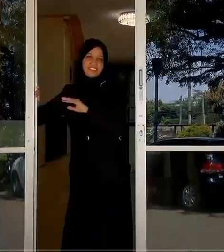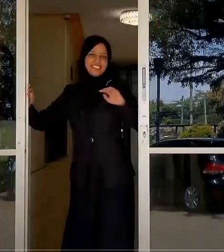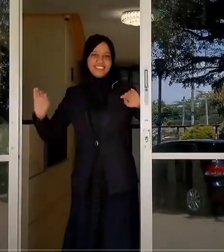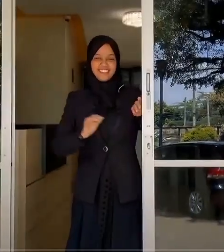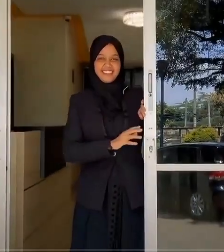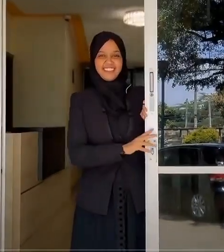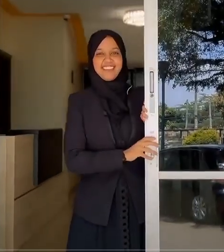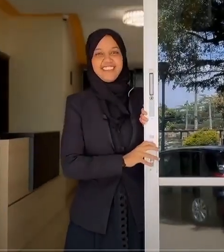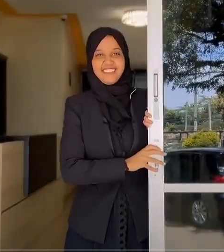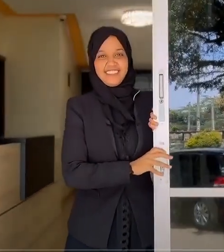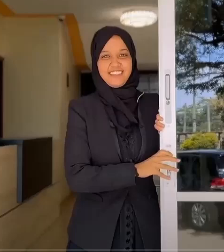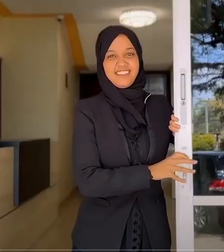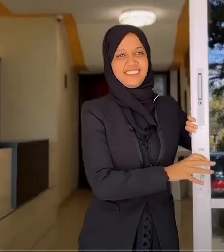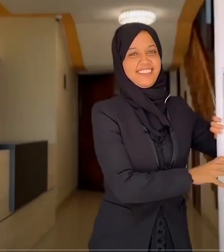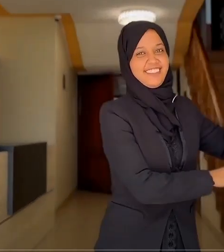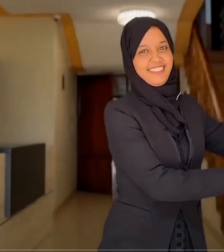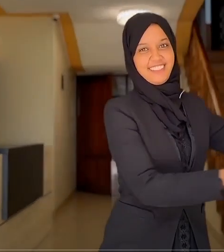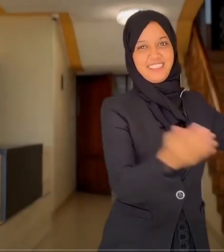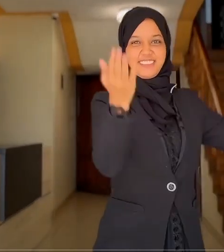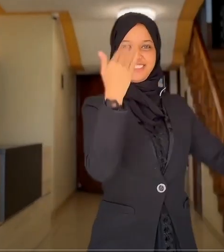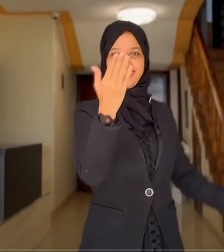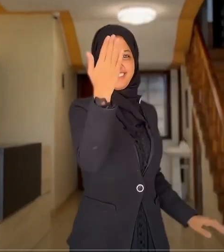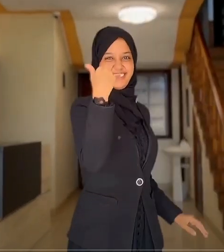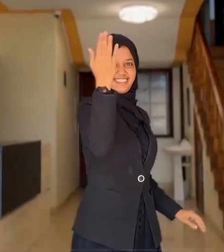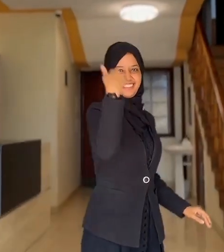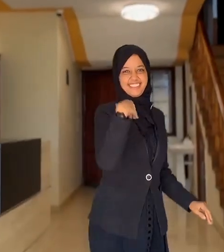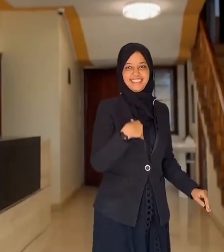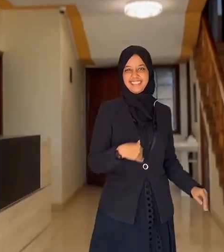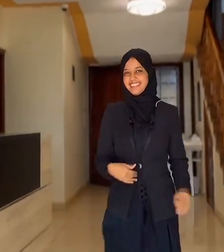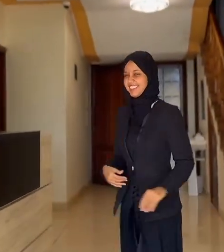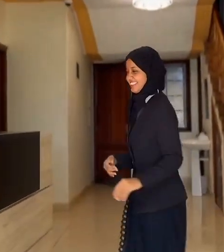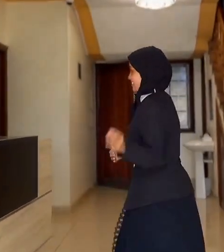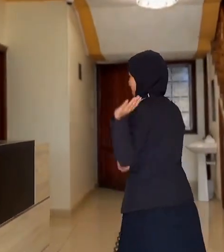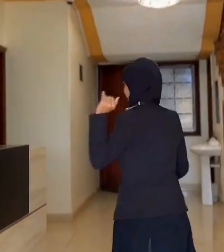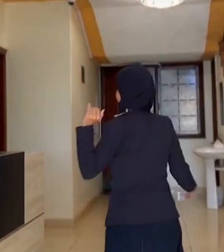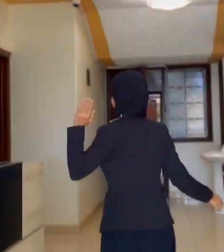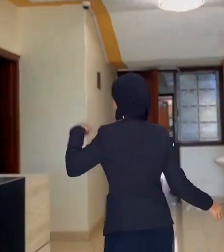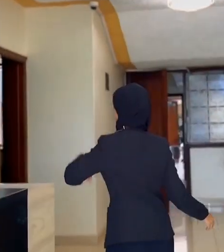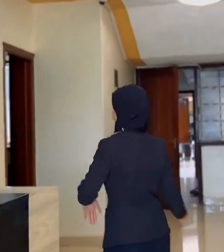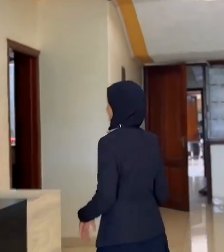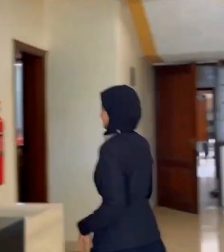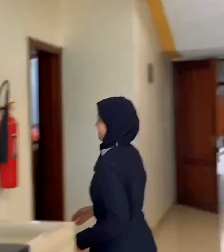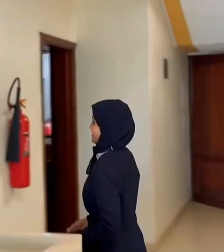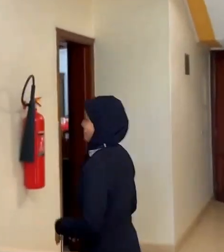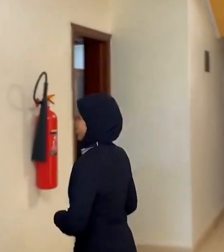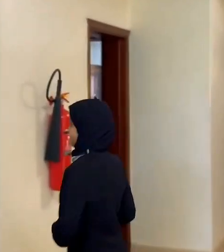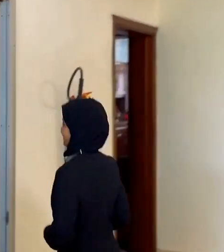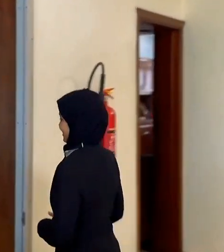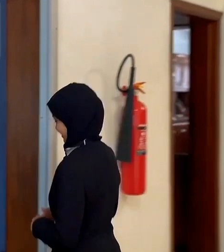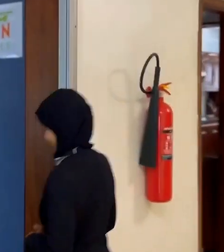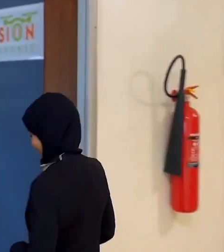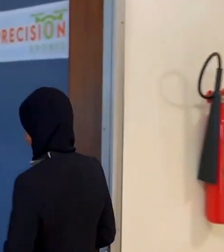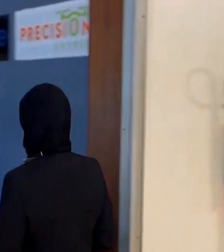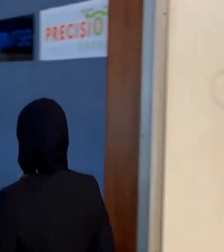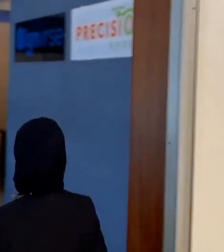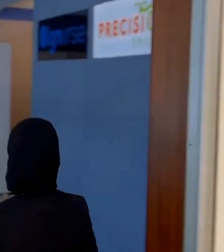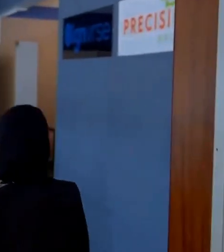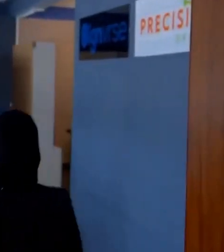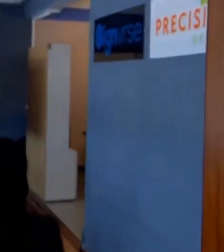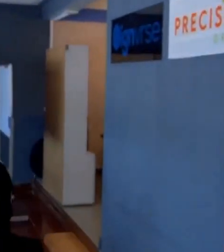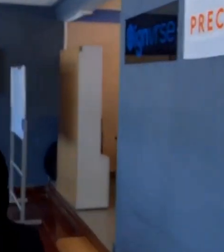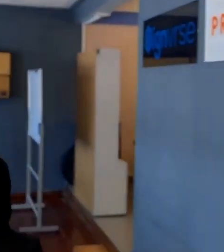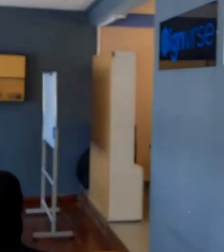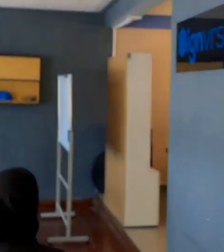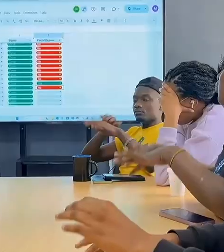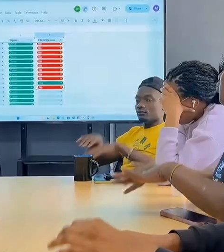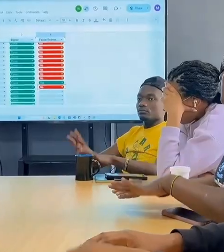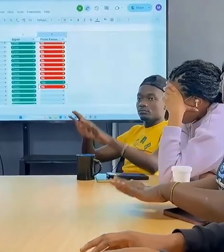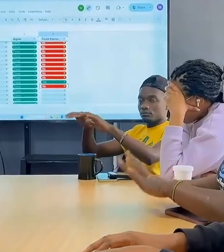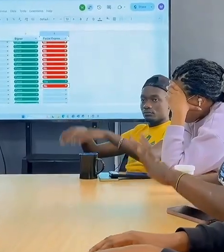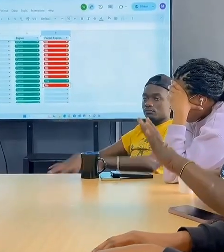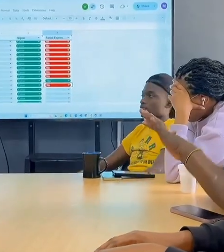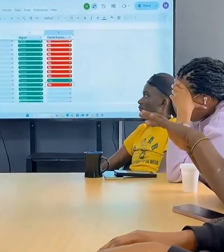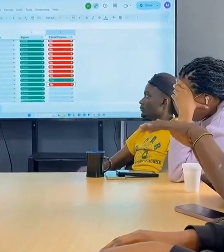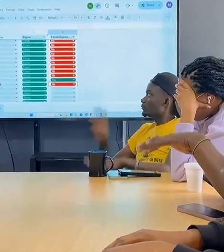its